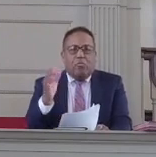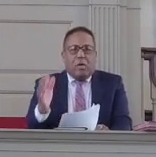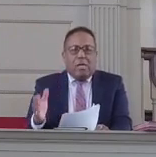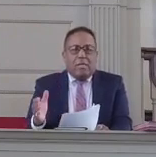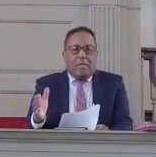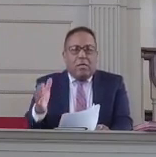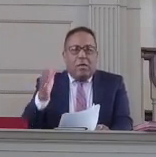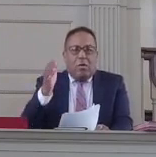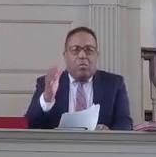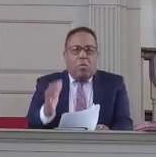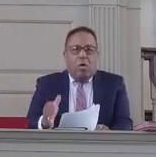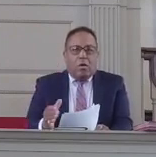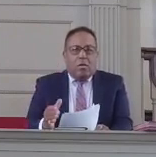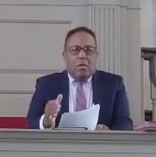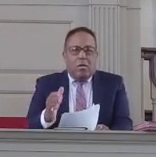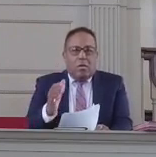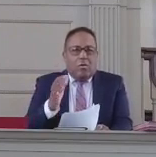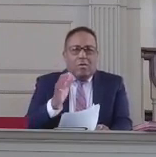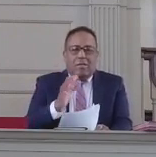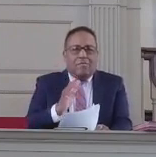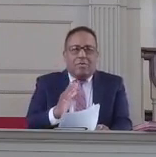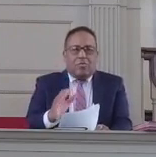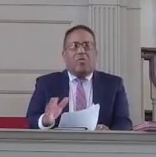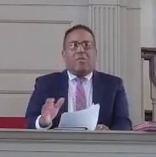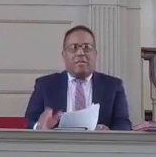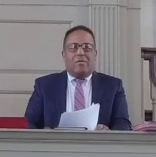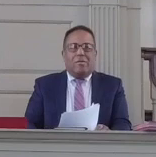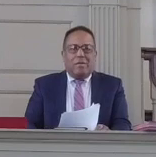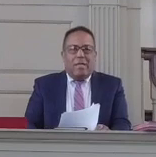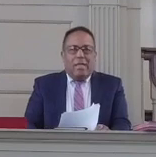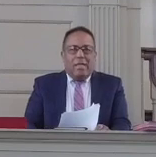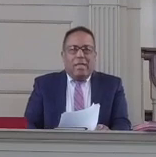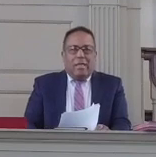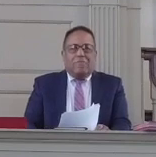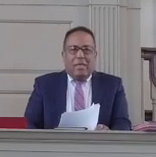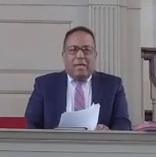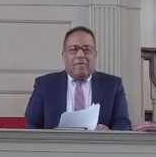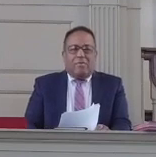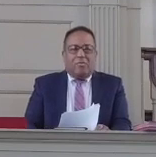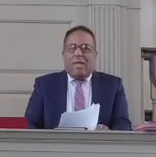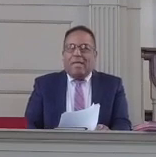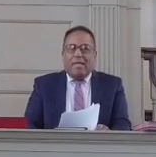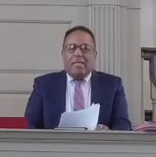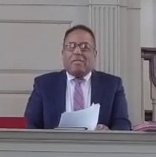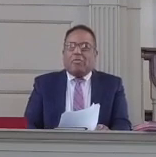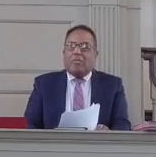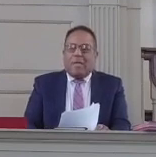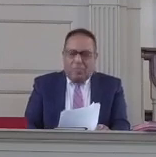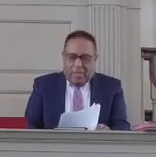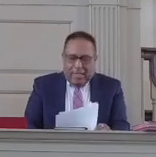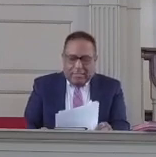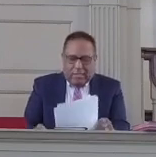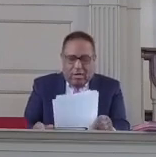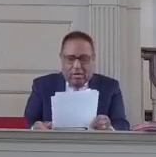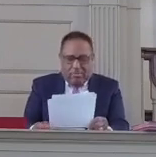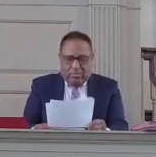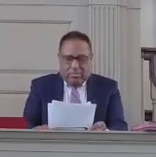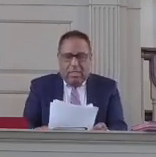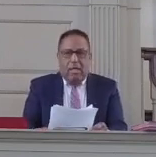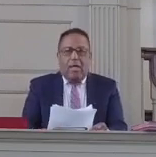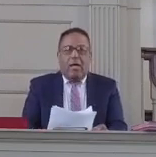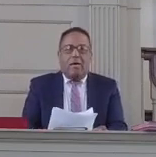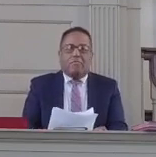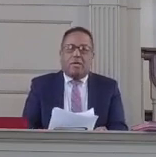can run, walk, or even crawl here, if they have to, and into the everlasting